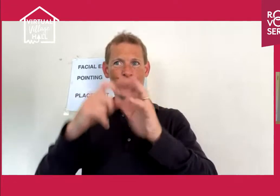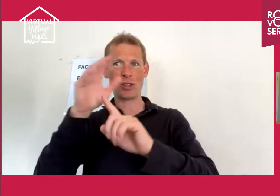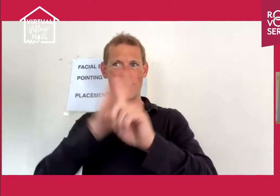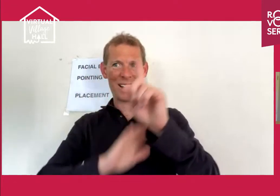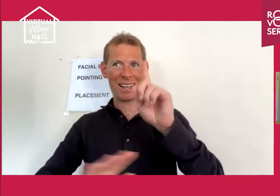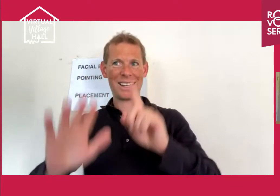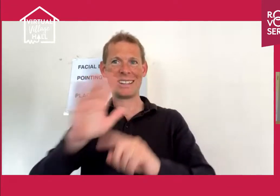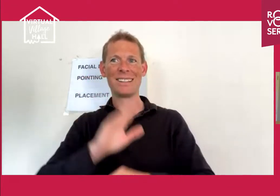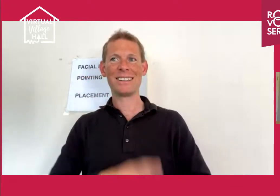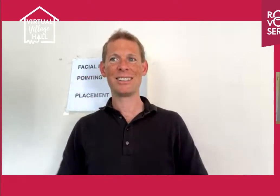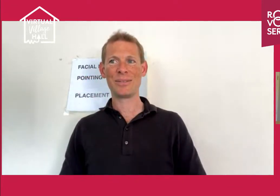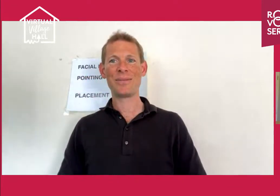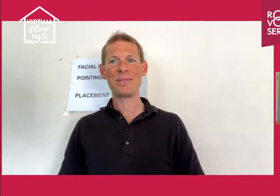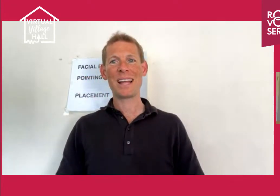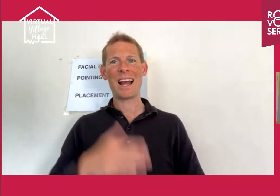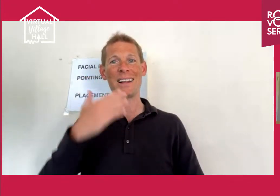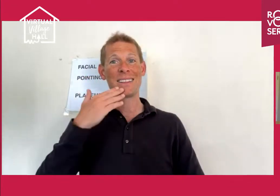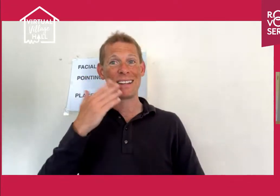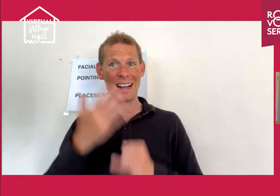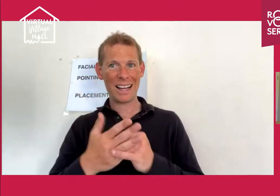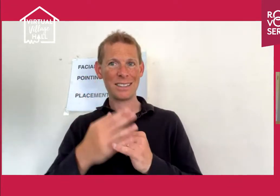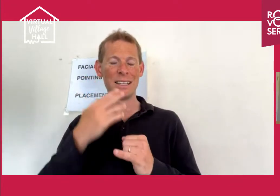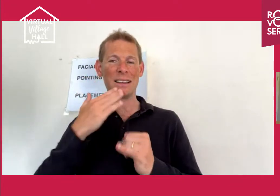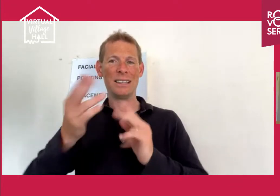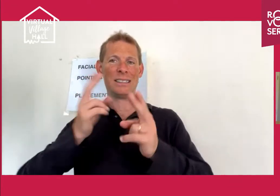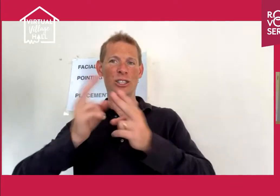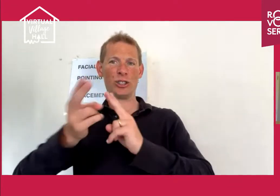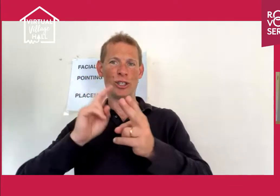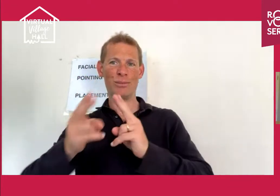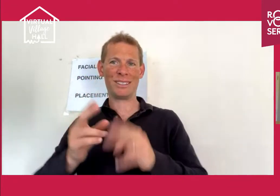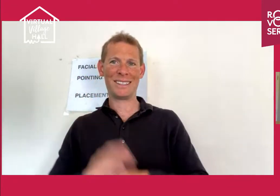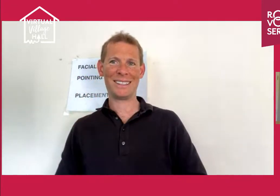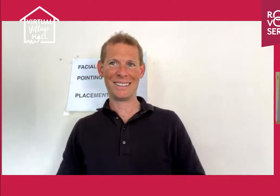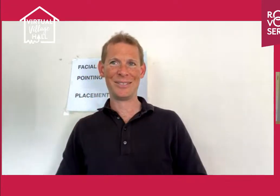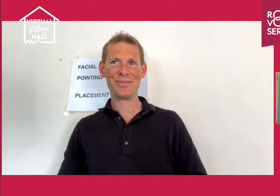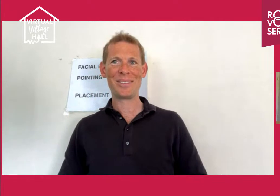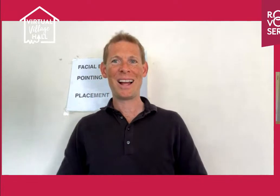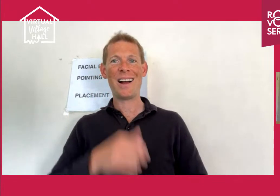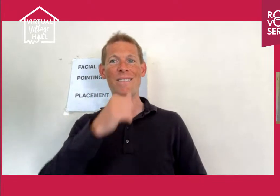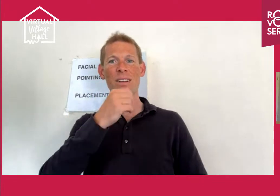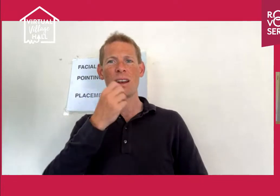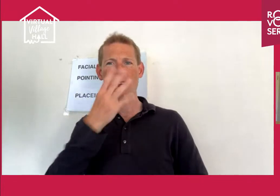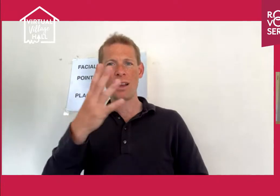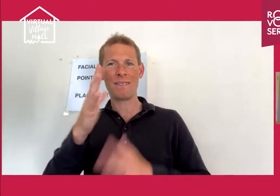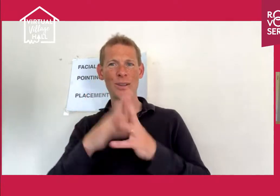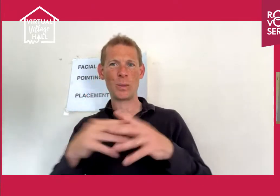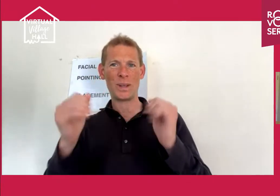me the opportunity to teach sign language and for everyone over the UK to be able to access it. And thanks again